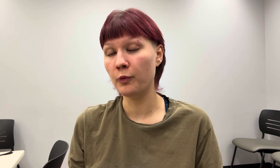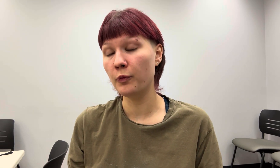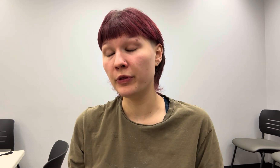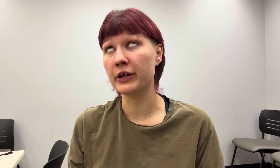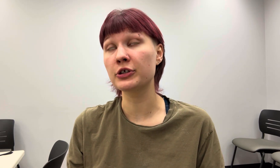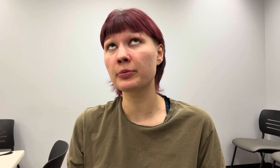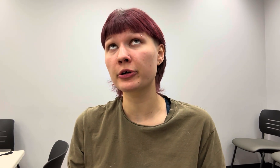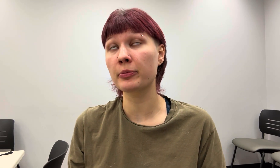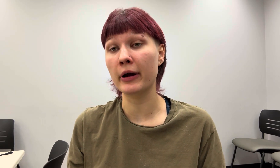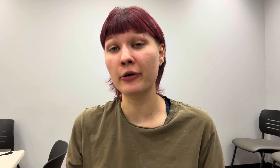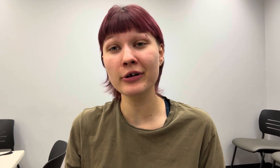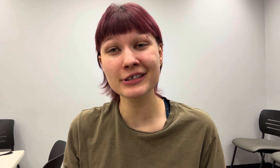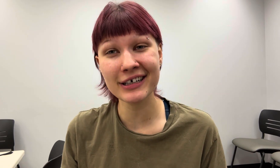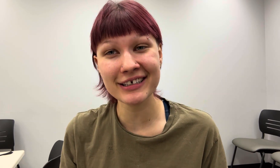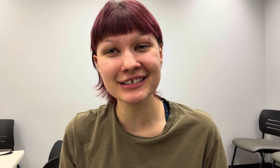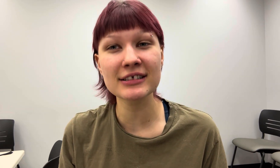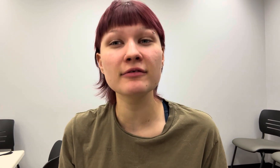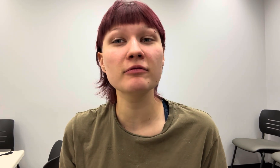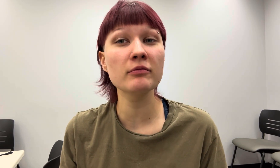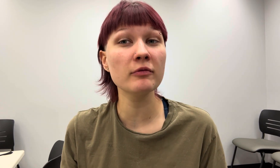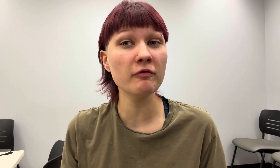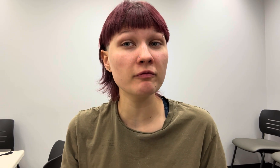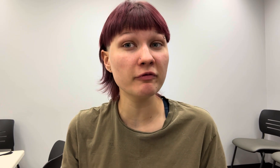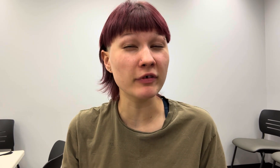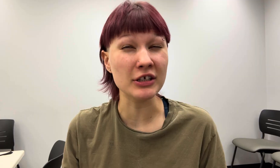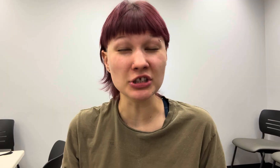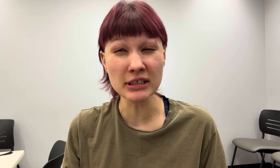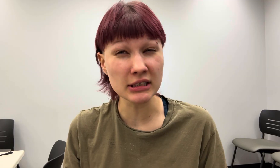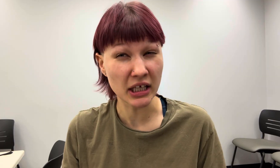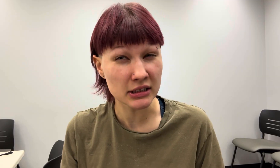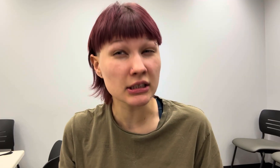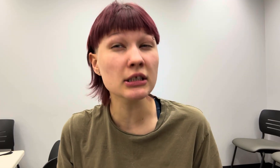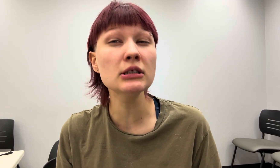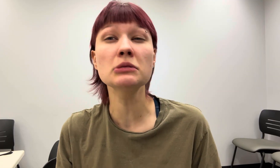The interpreter prioritized finishing sentences